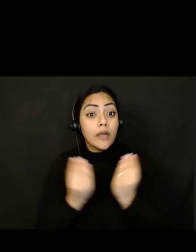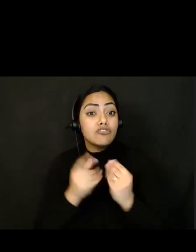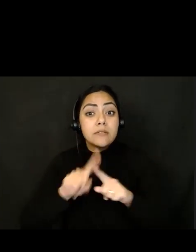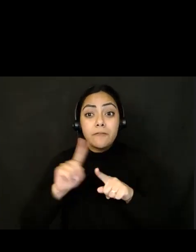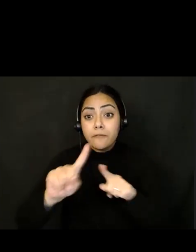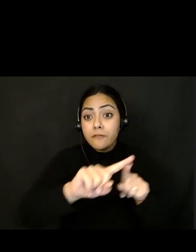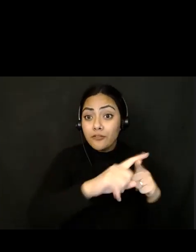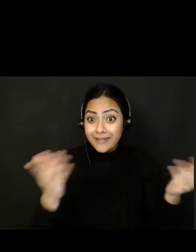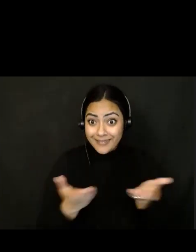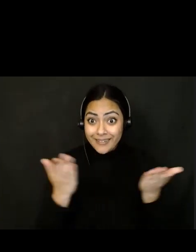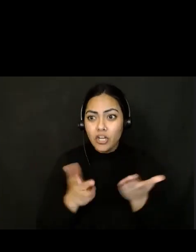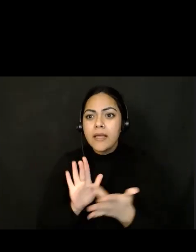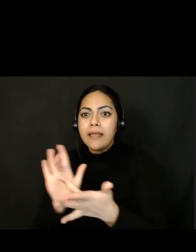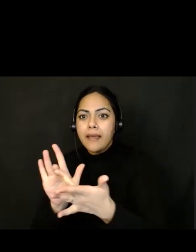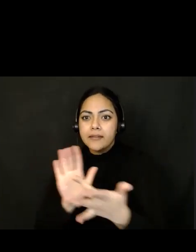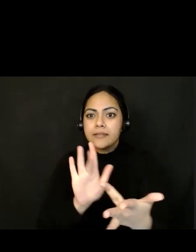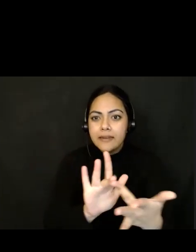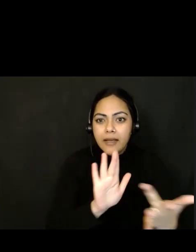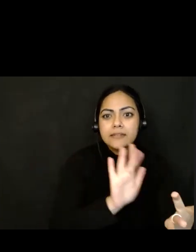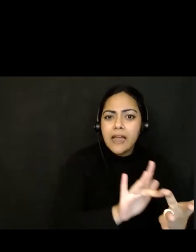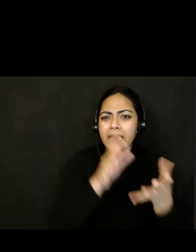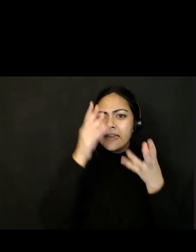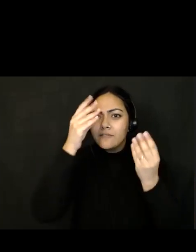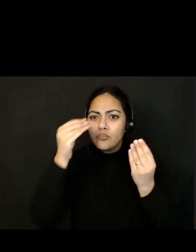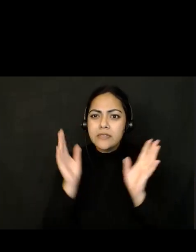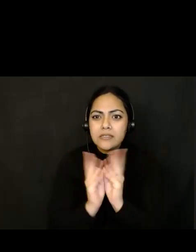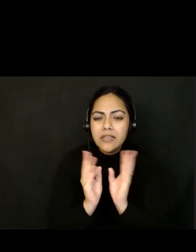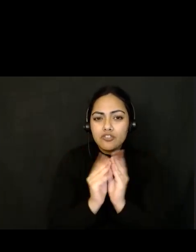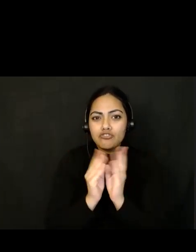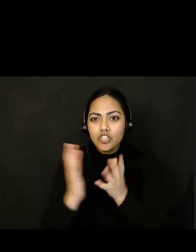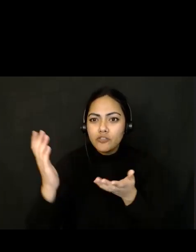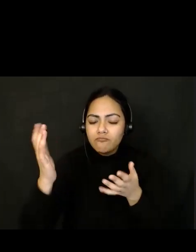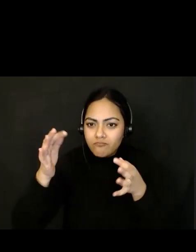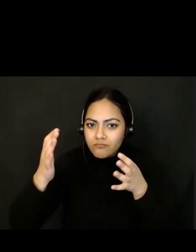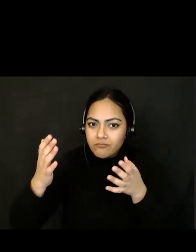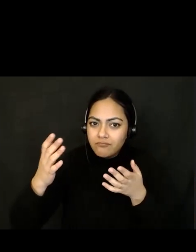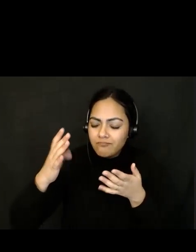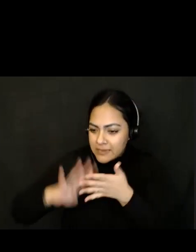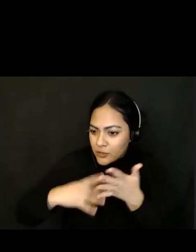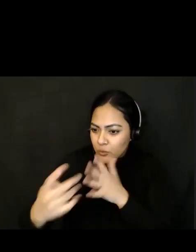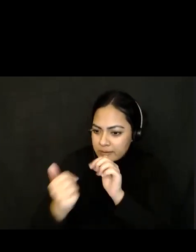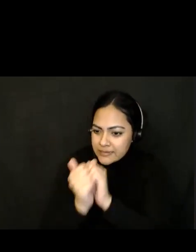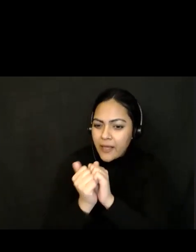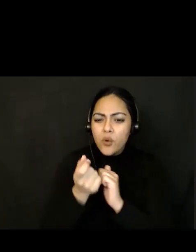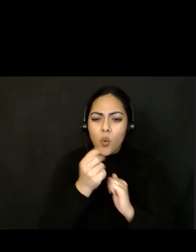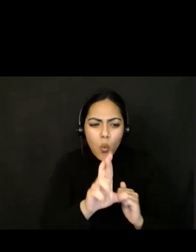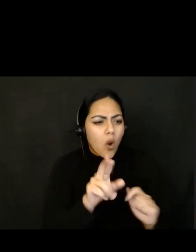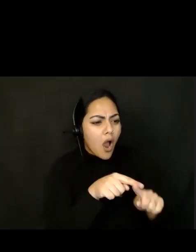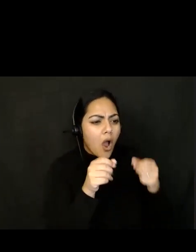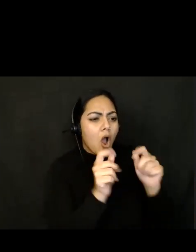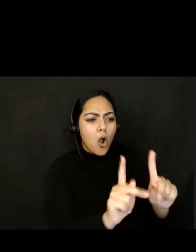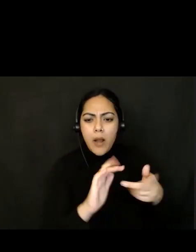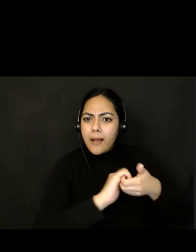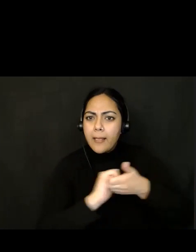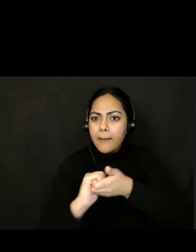an information session, training opportunity, or possible area of collaboration. You can go to